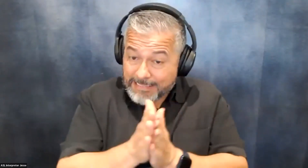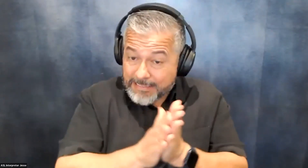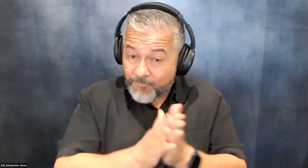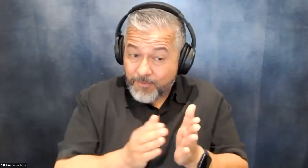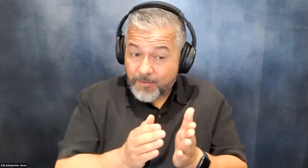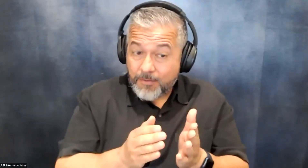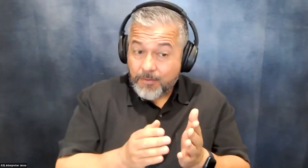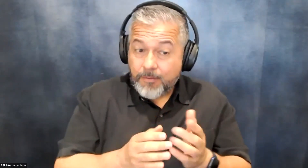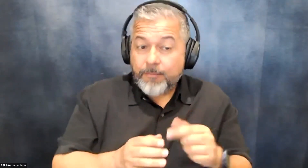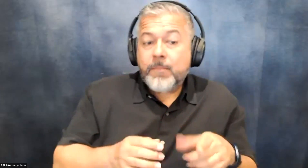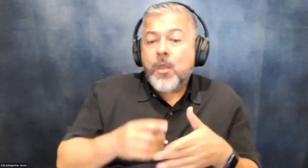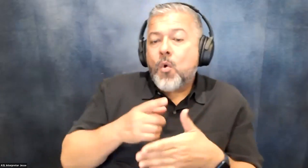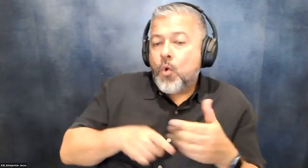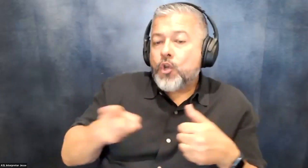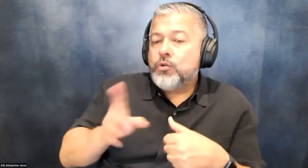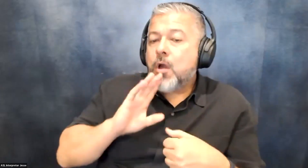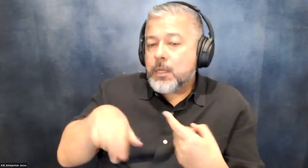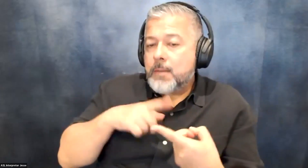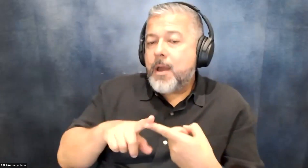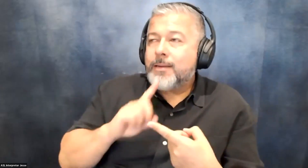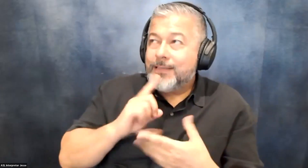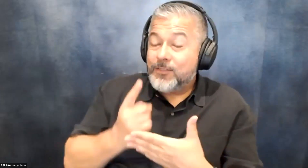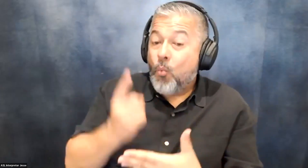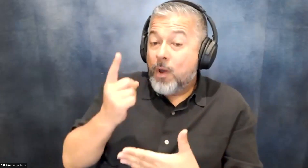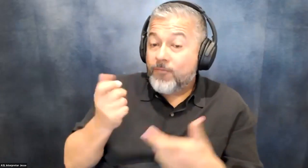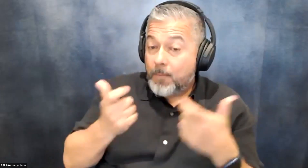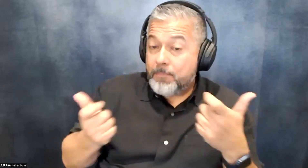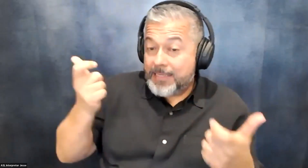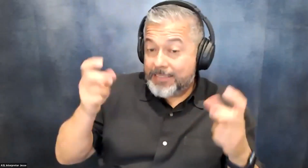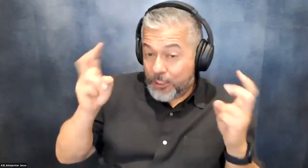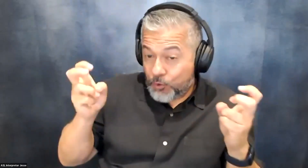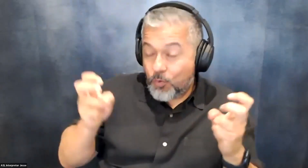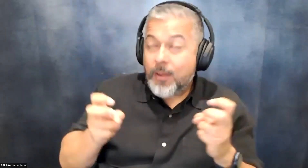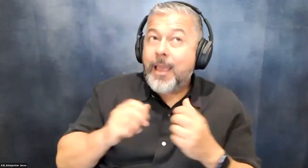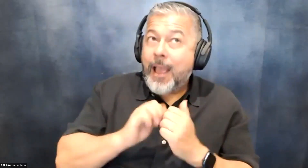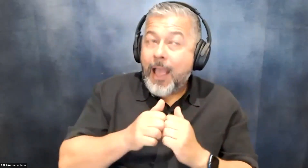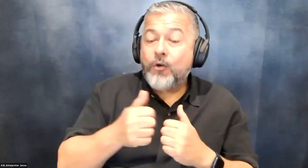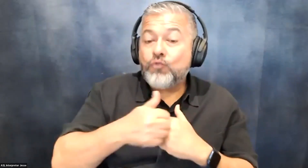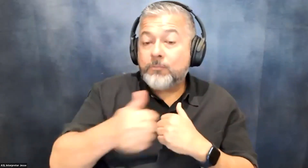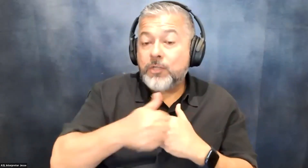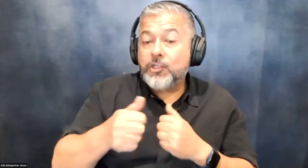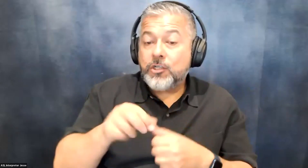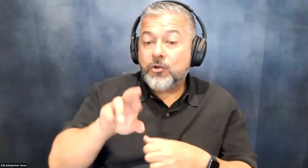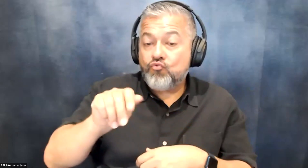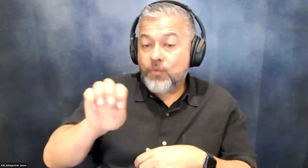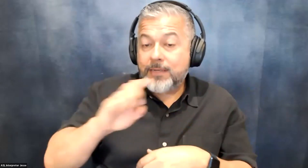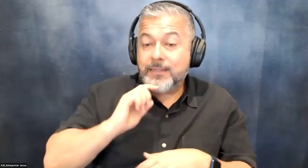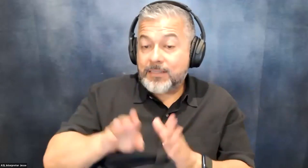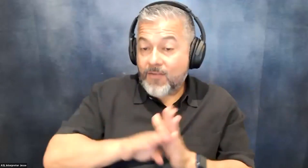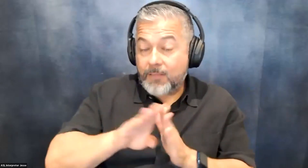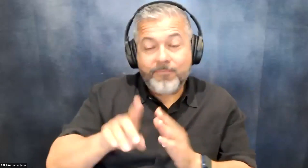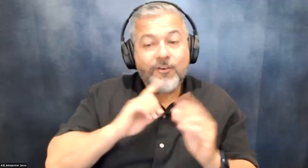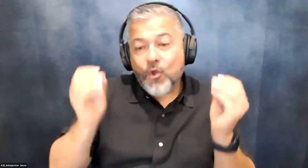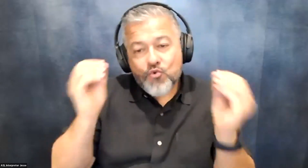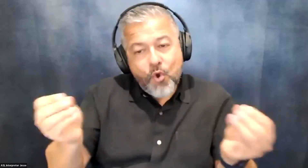and I think you're talking about is one of the biggest issues in the state right now is the way that the new transportation rates have been developed. There is no incentive